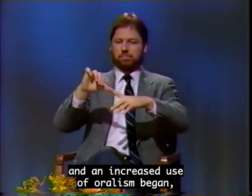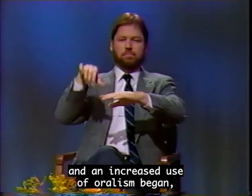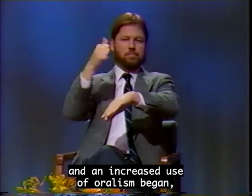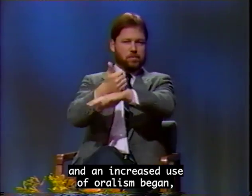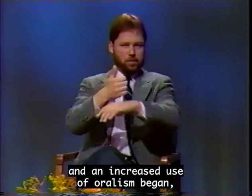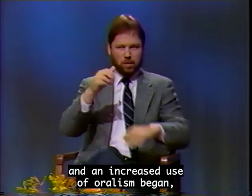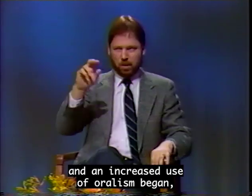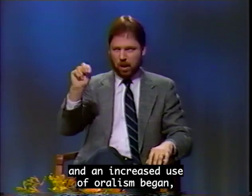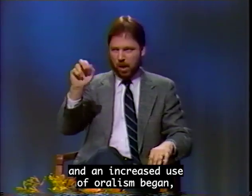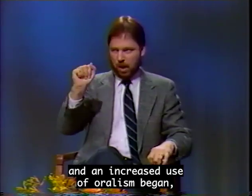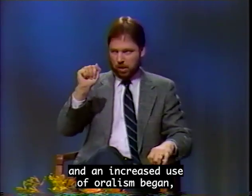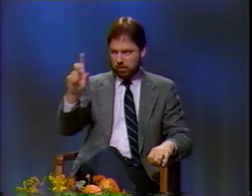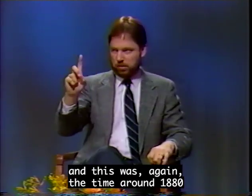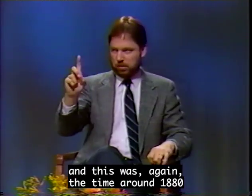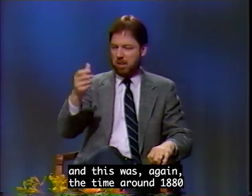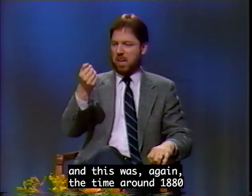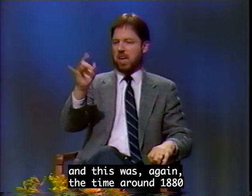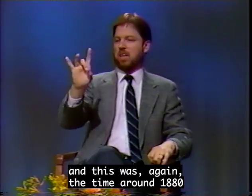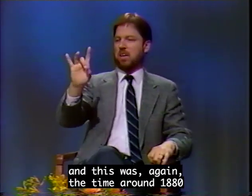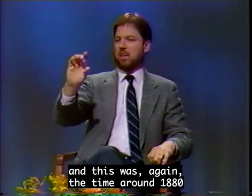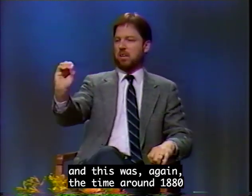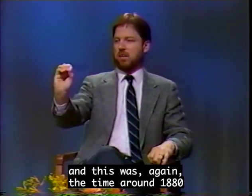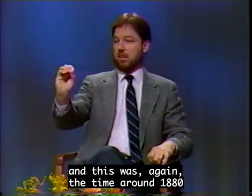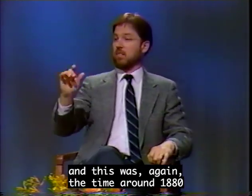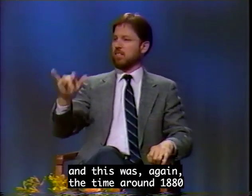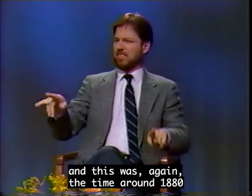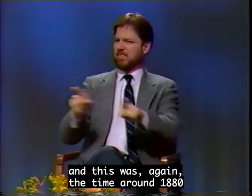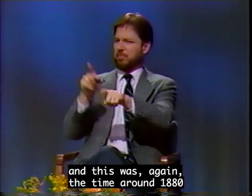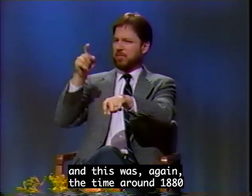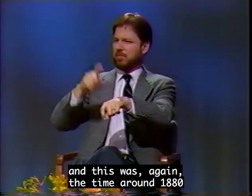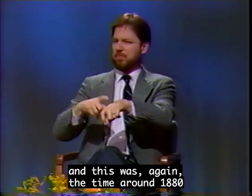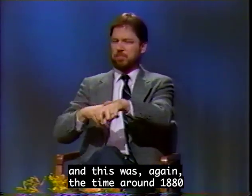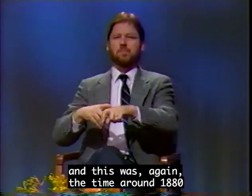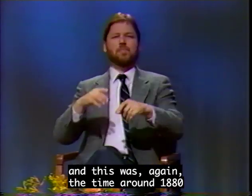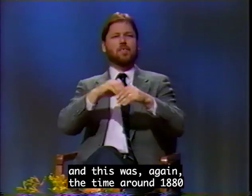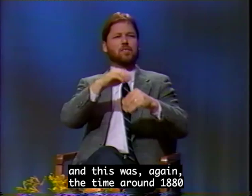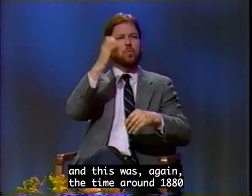oralism began. And this was, again, the time, around 1880,